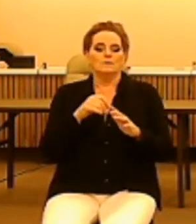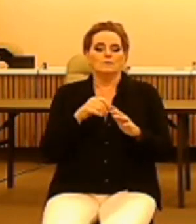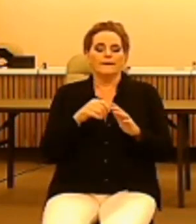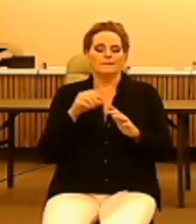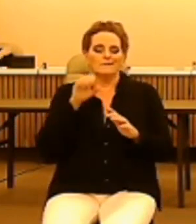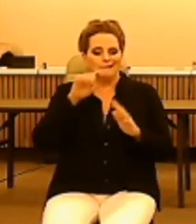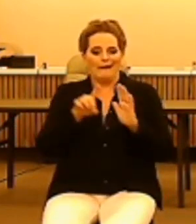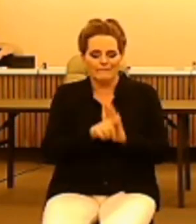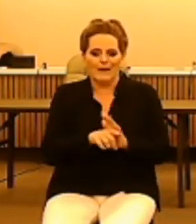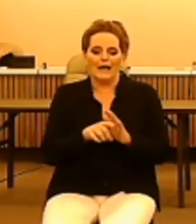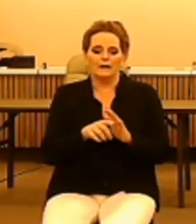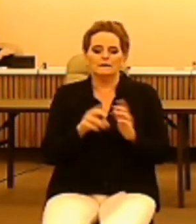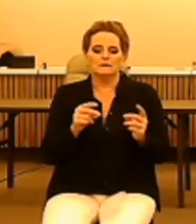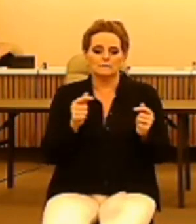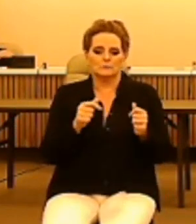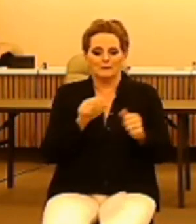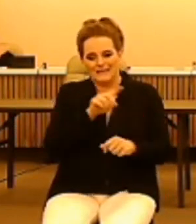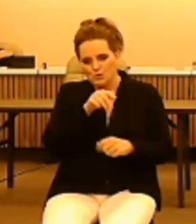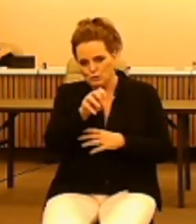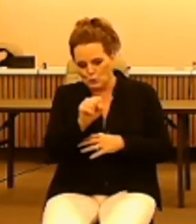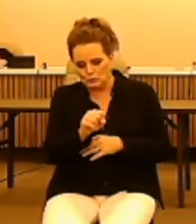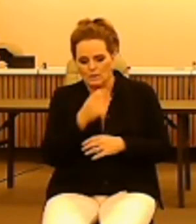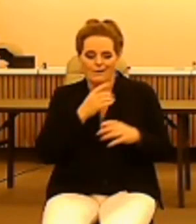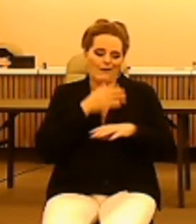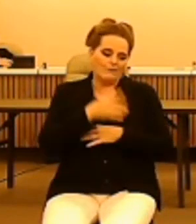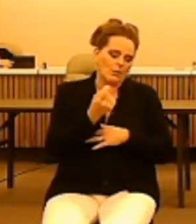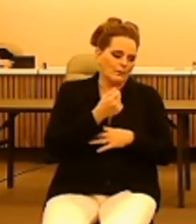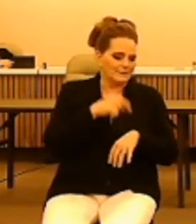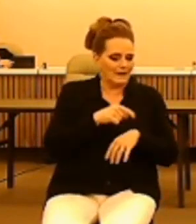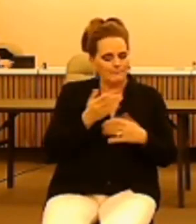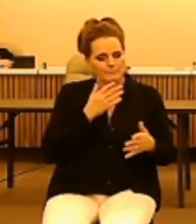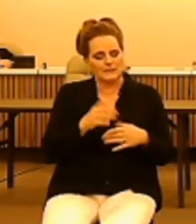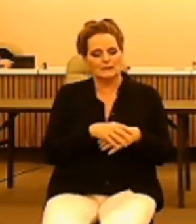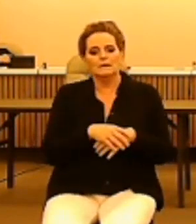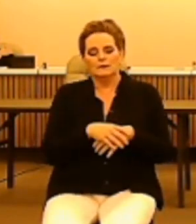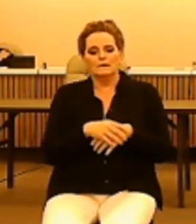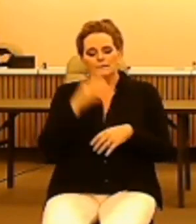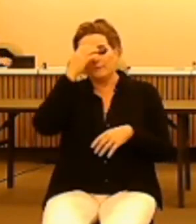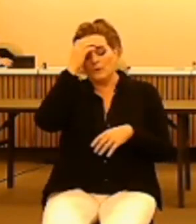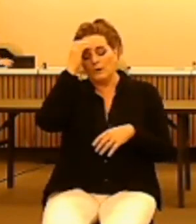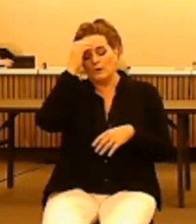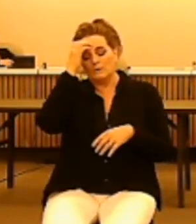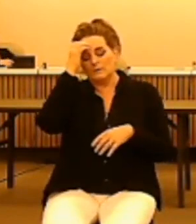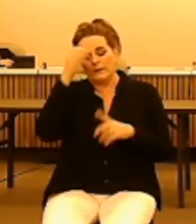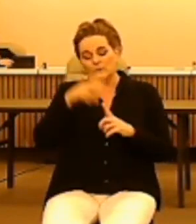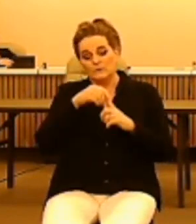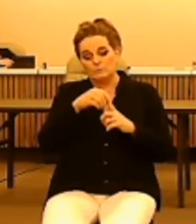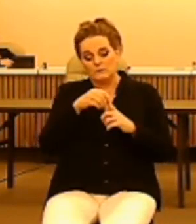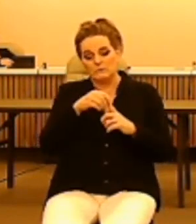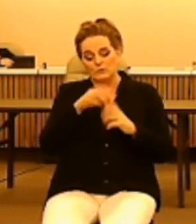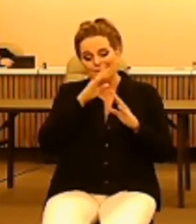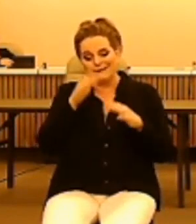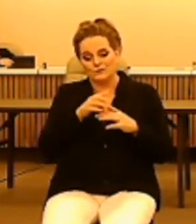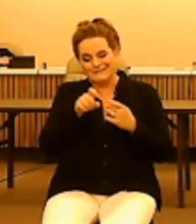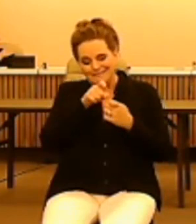know, after there's a little bit of time maybe where there is the special detention detail in